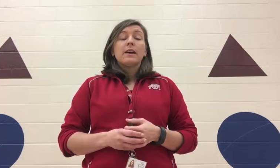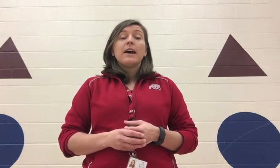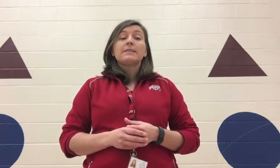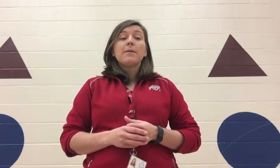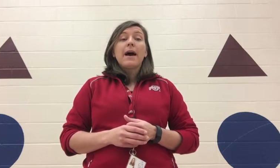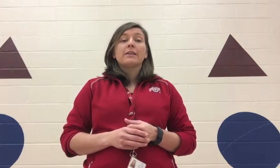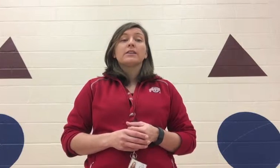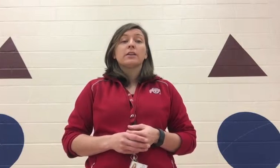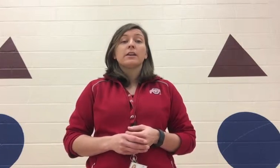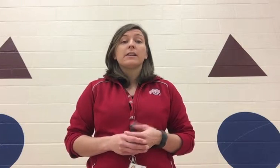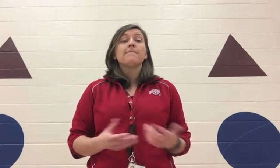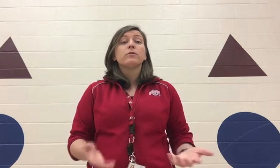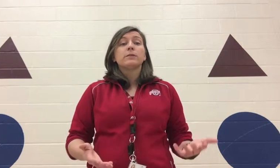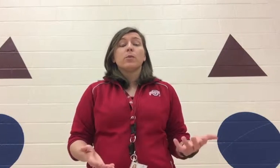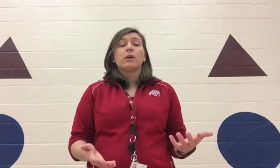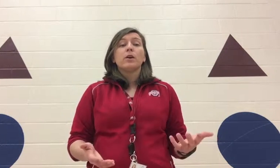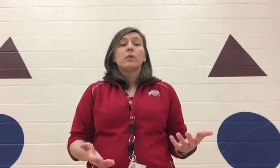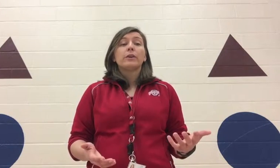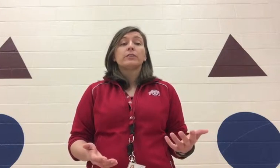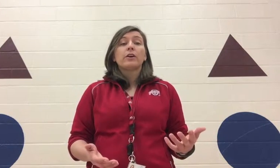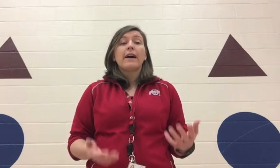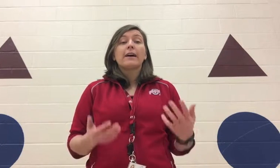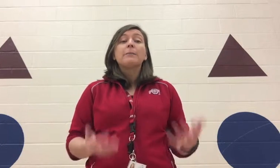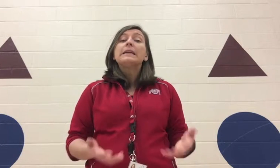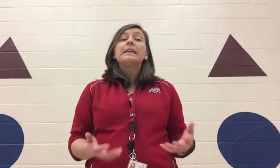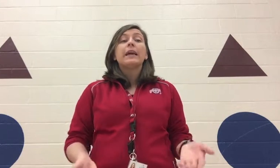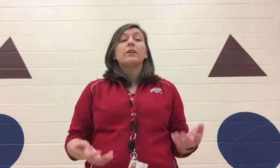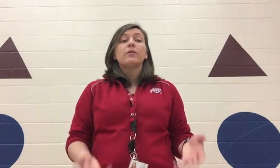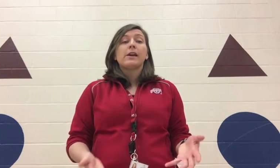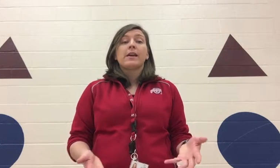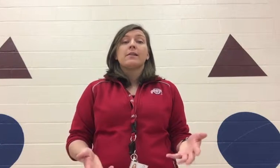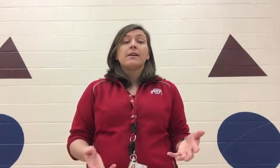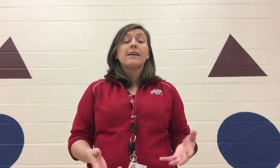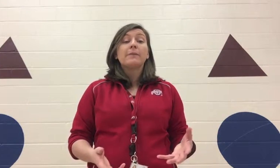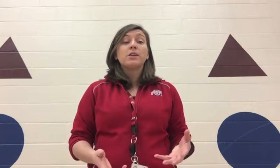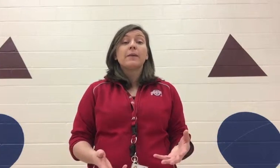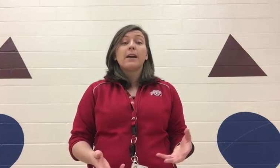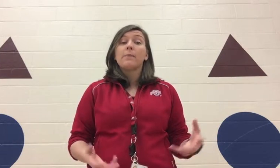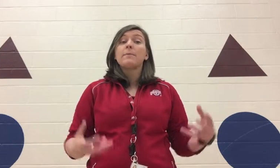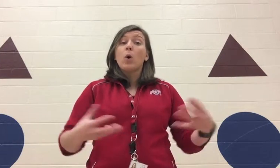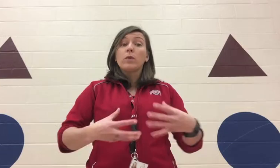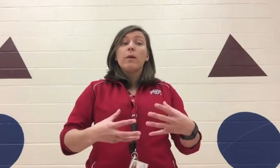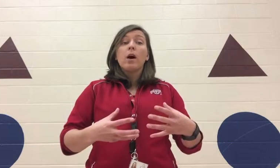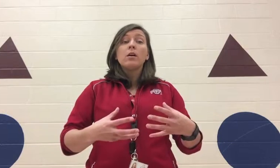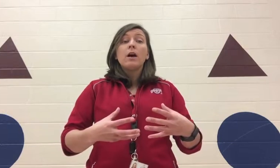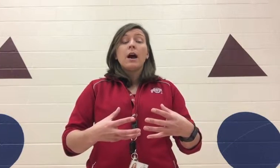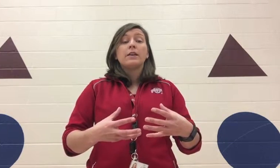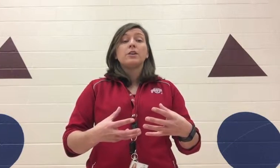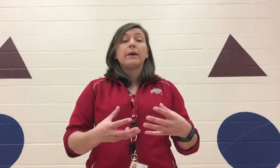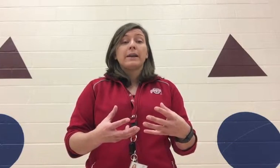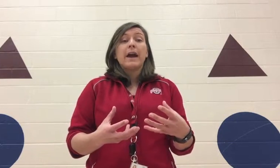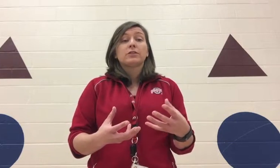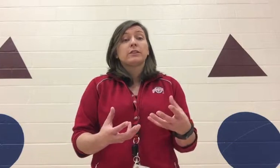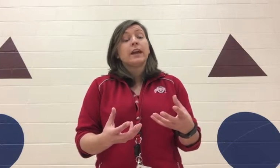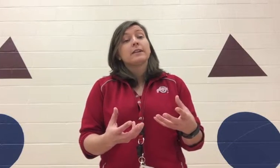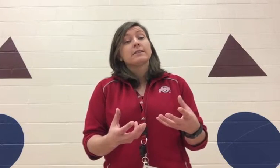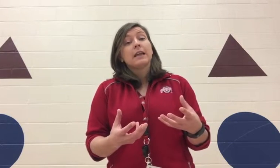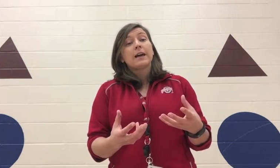And some athletes are going to need full support, where you start out completely hand over hand. That means you might help them hold the ball, and then you might actually kind of slide their